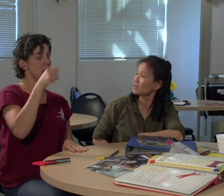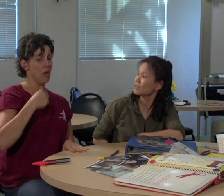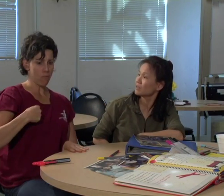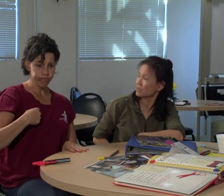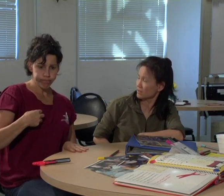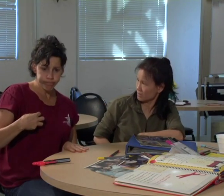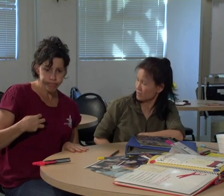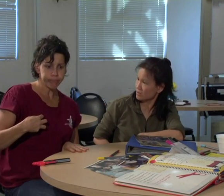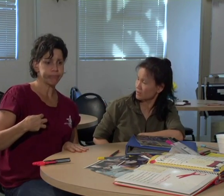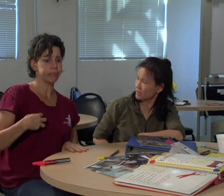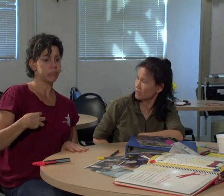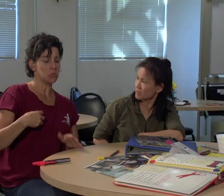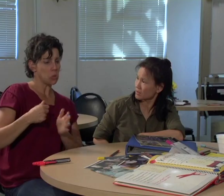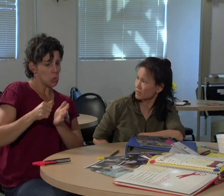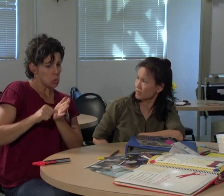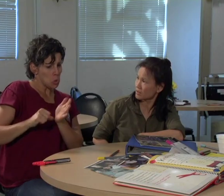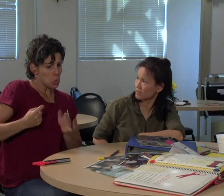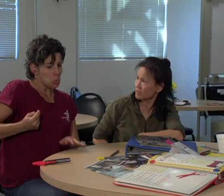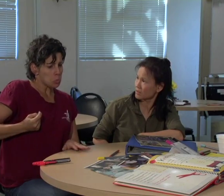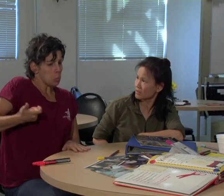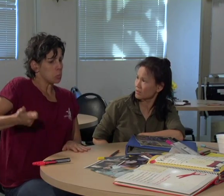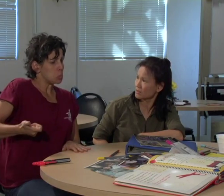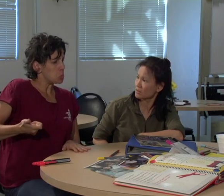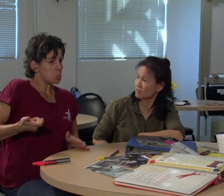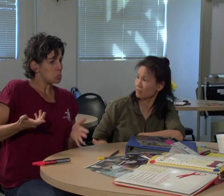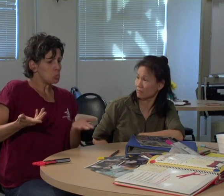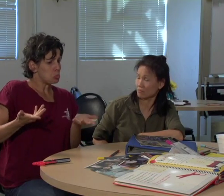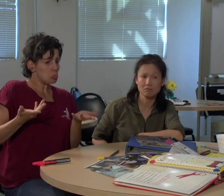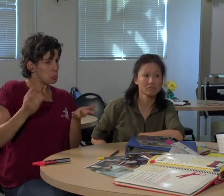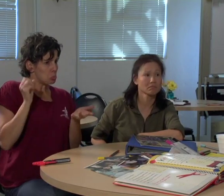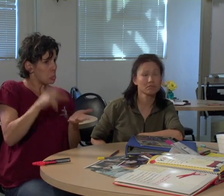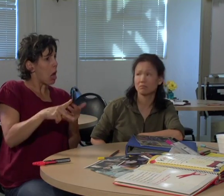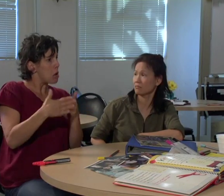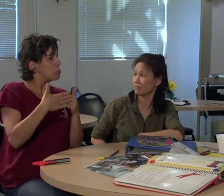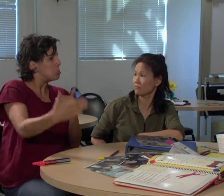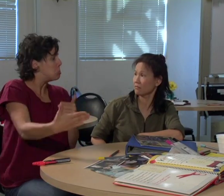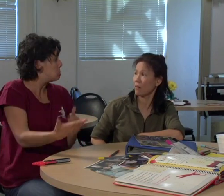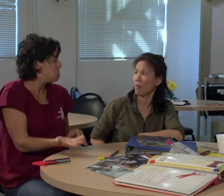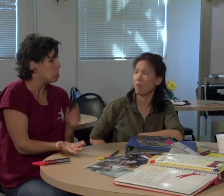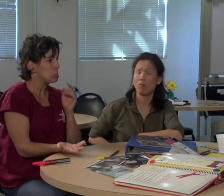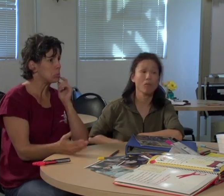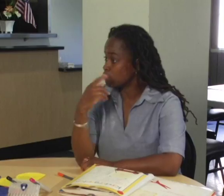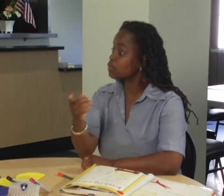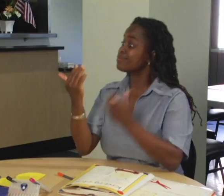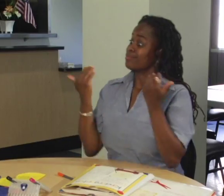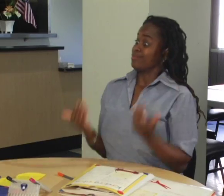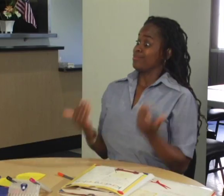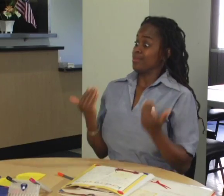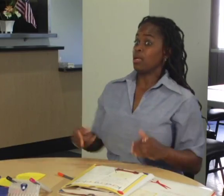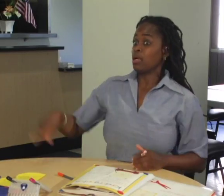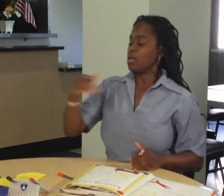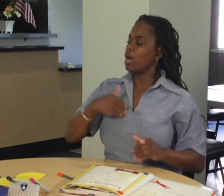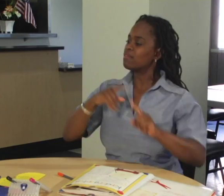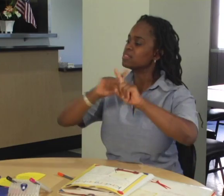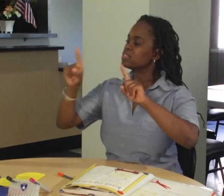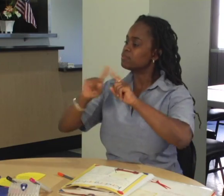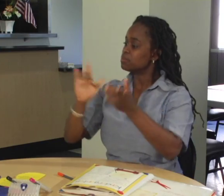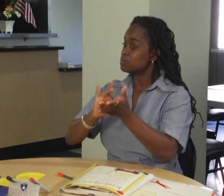lump. They removed it, and she was fine after that. There are many different treatments